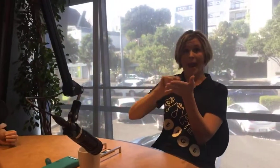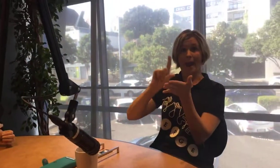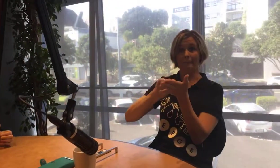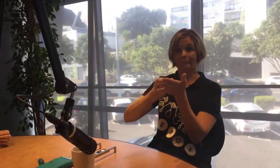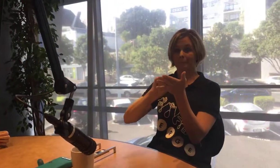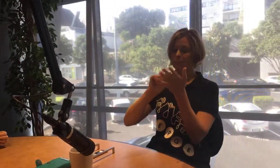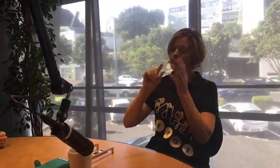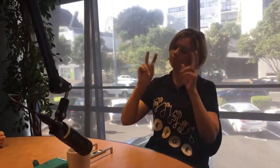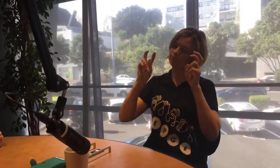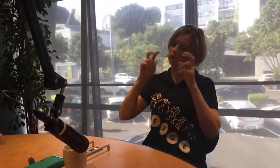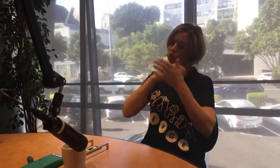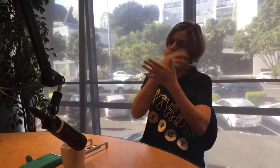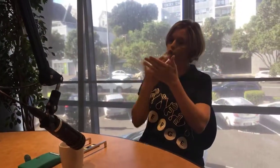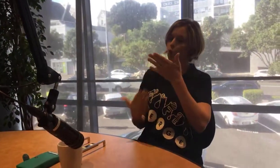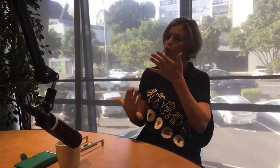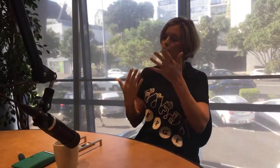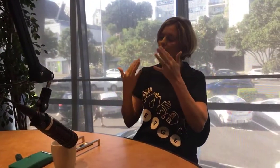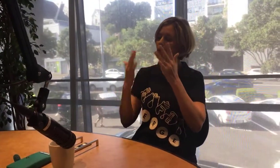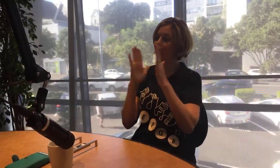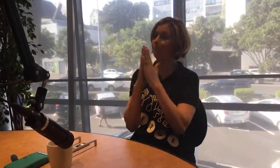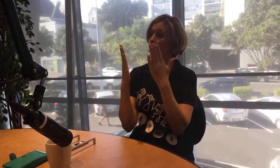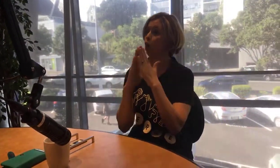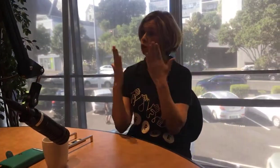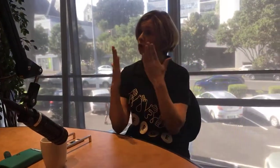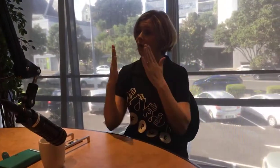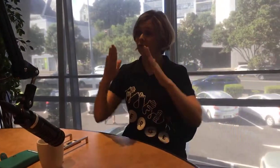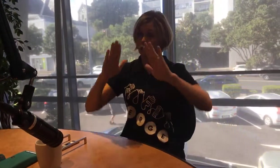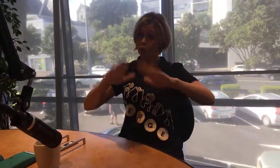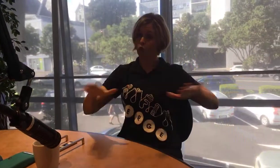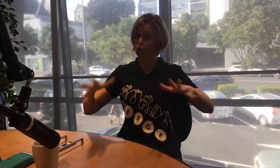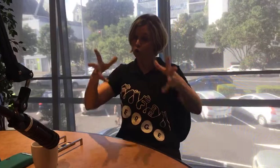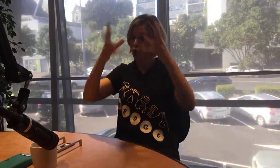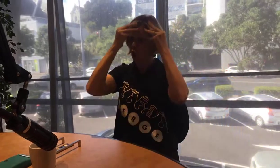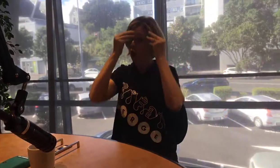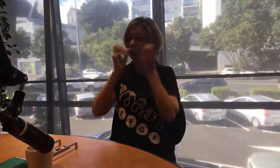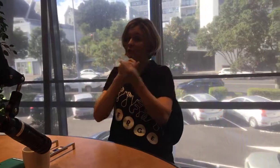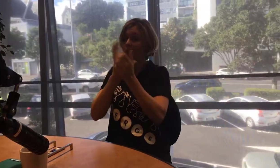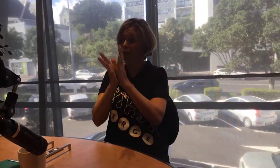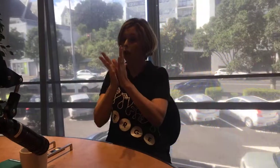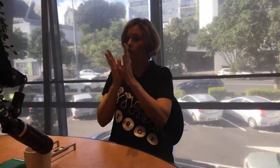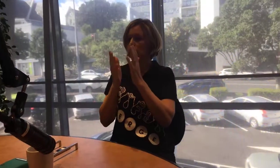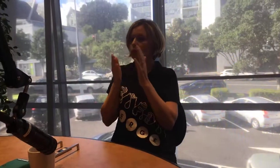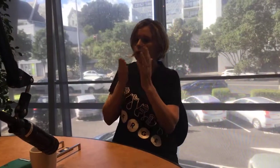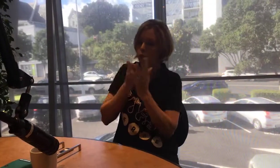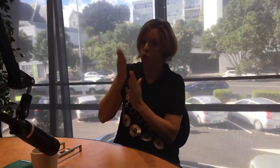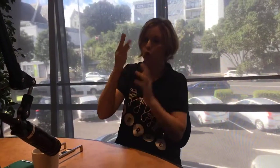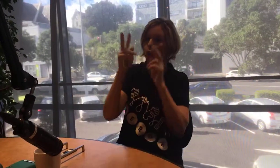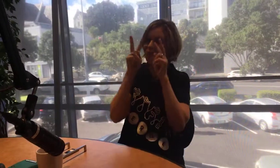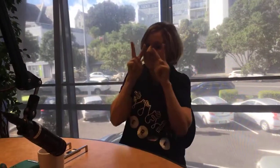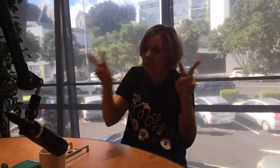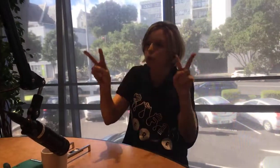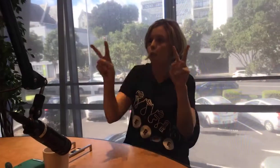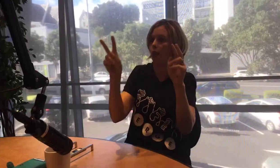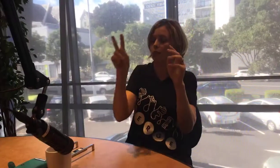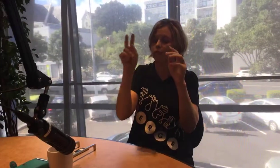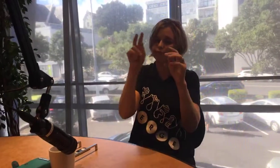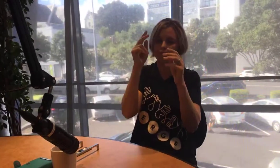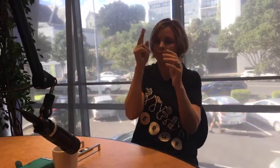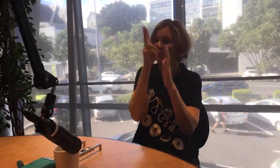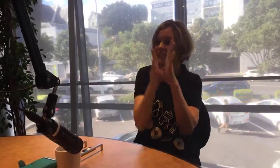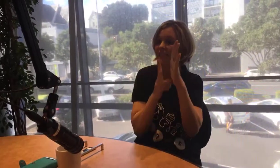Exactly right. We have developed an app, and it's called Storybook, for children to learn sign